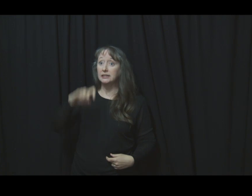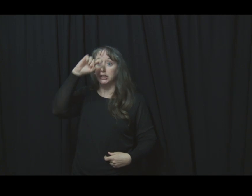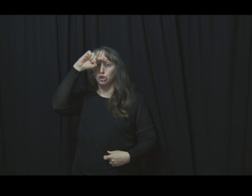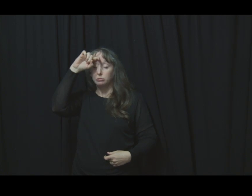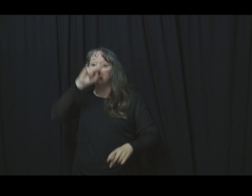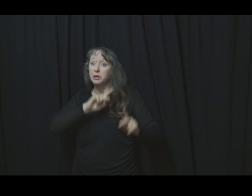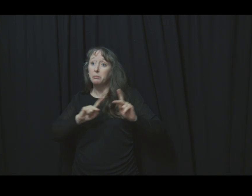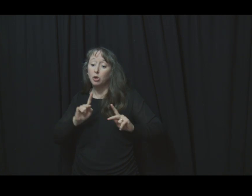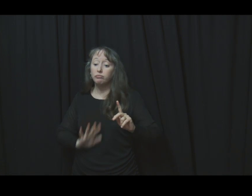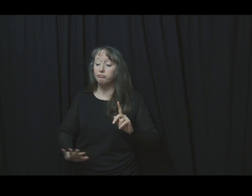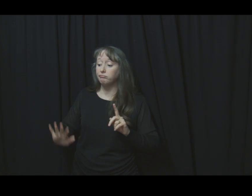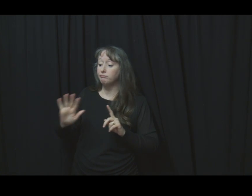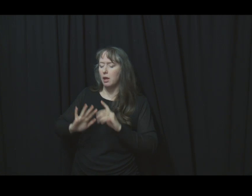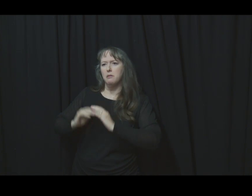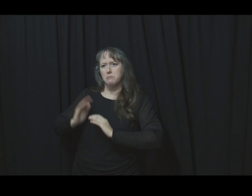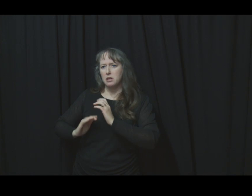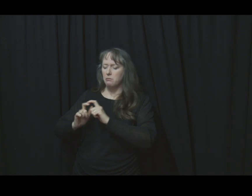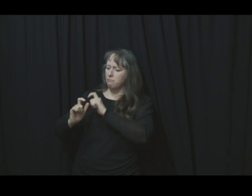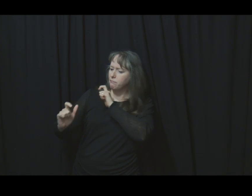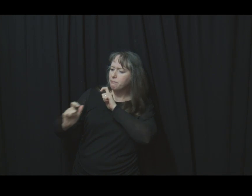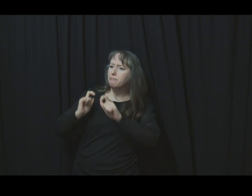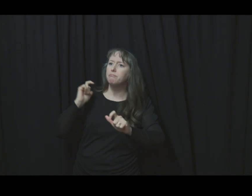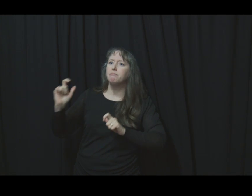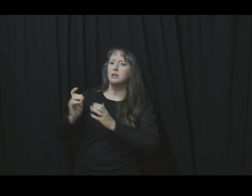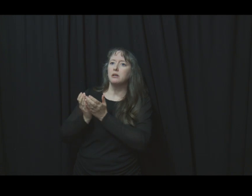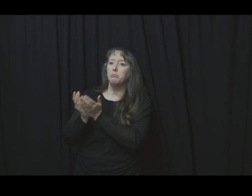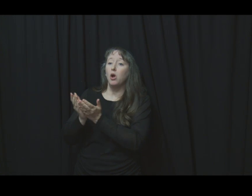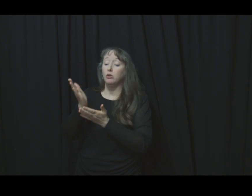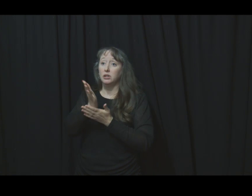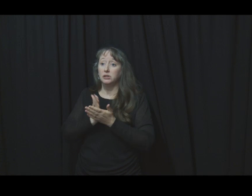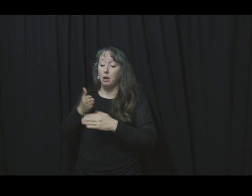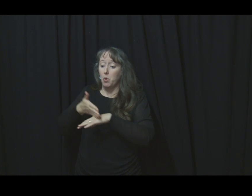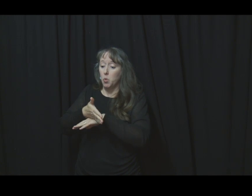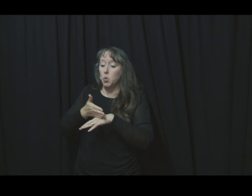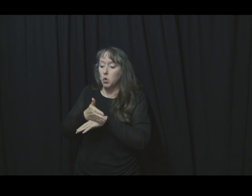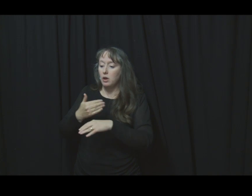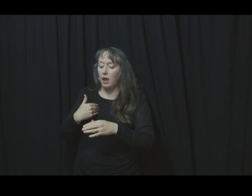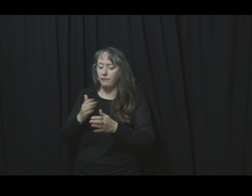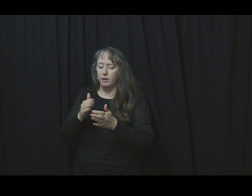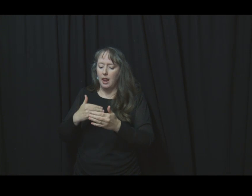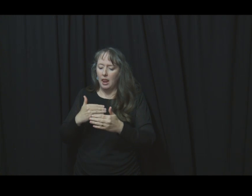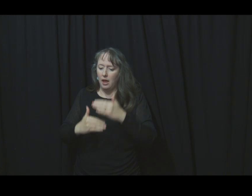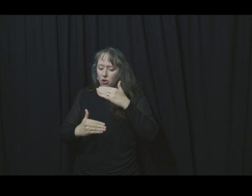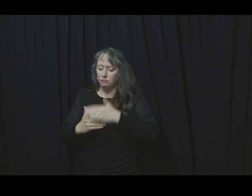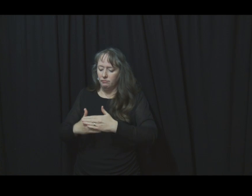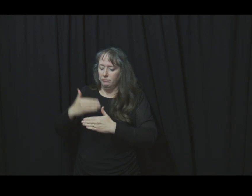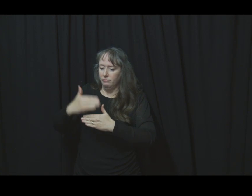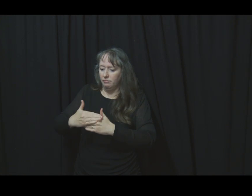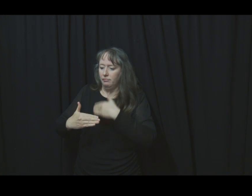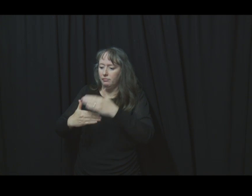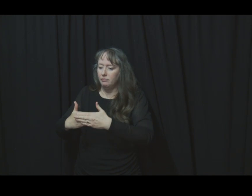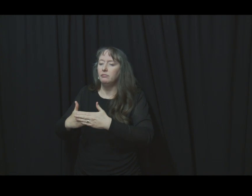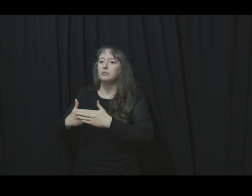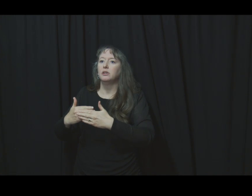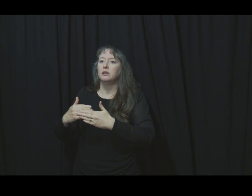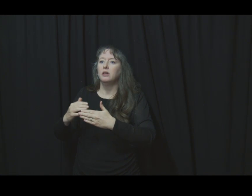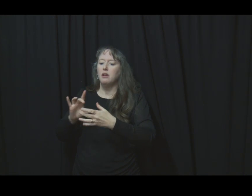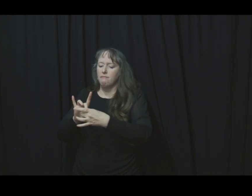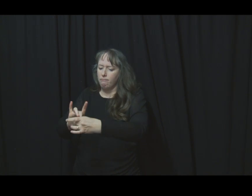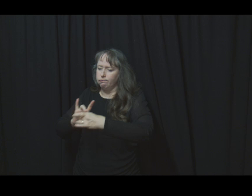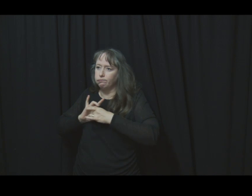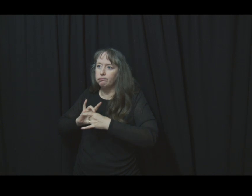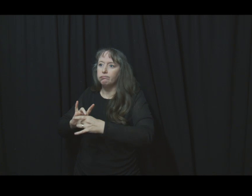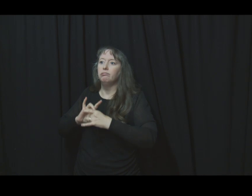research indicates that some of the wooden boats that were built had 3 layers interlocking so they wouldn't twist like that and leak, which is why here at the Creation